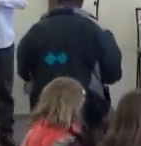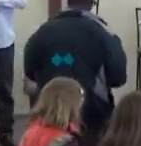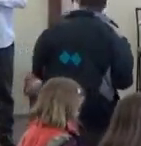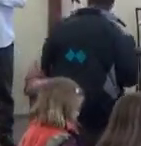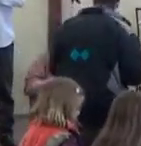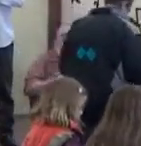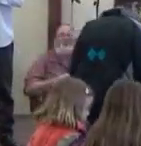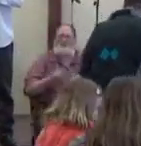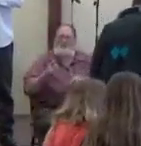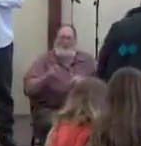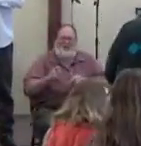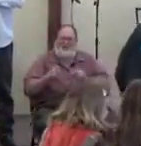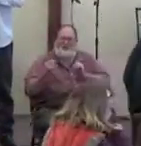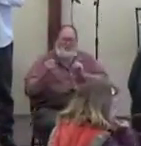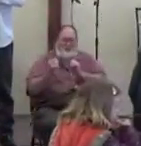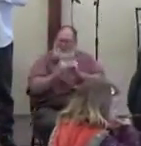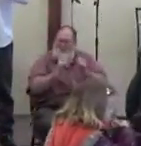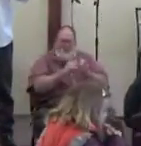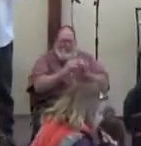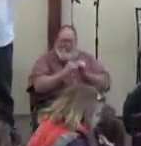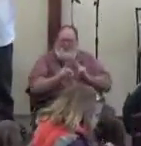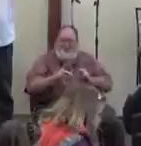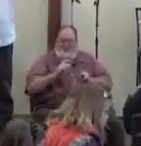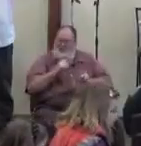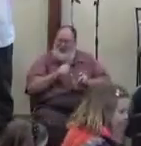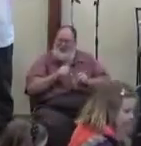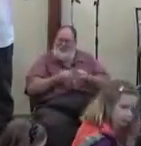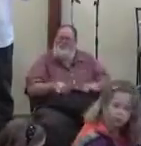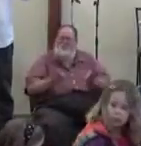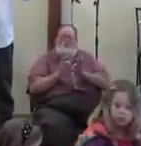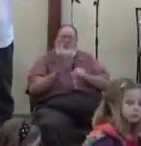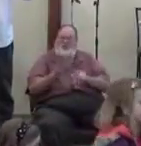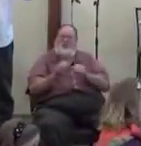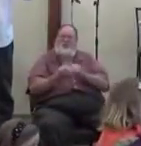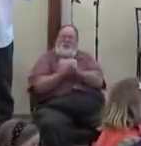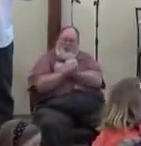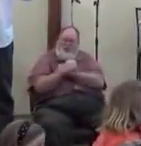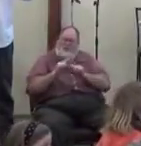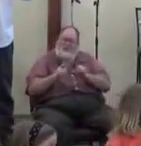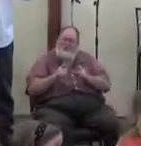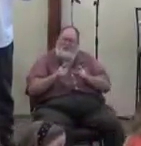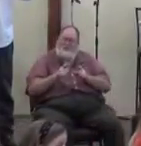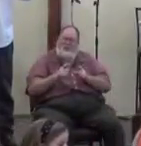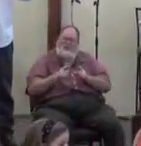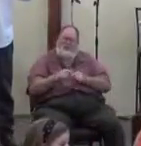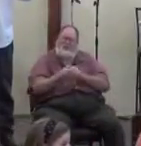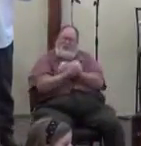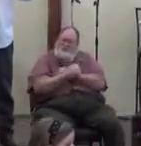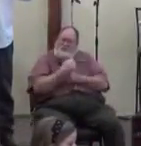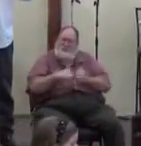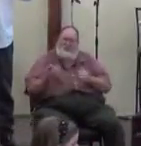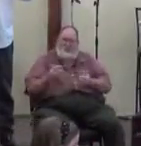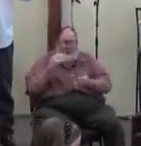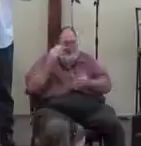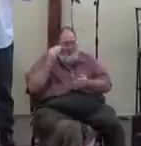what God wants us to do. That's an offering to Him. It's like the sweet-smelling incense, a sacrifice to the